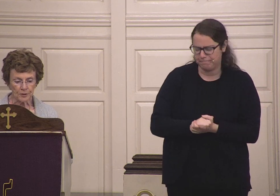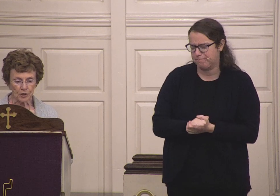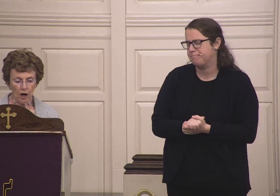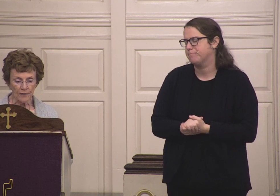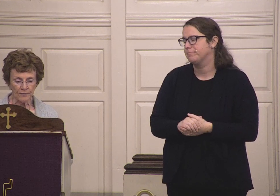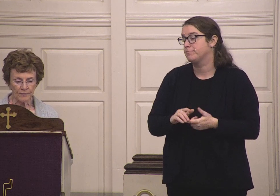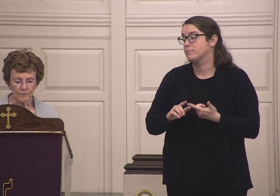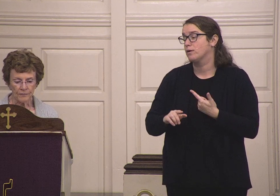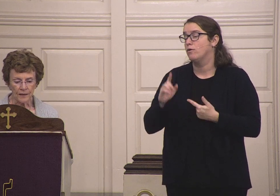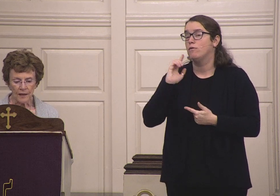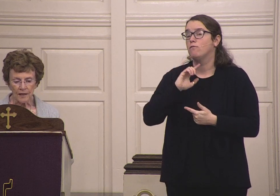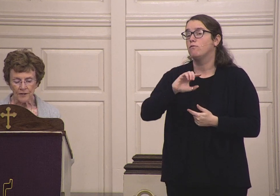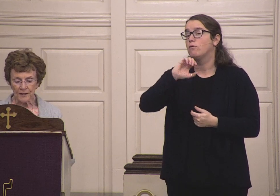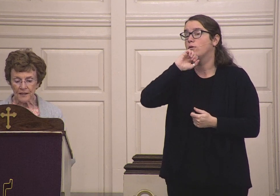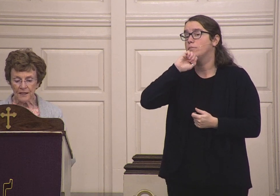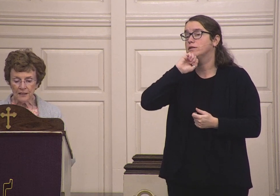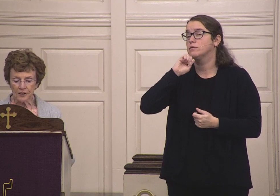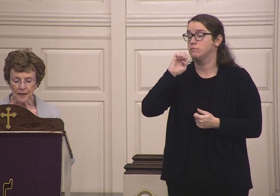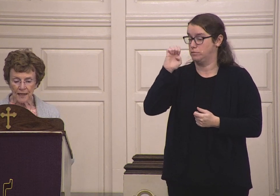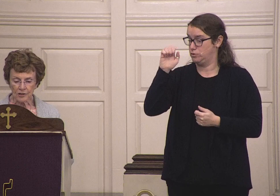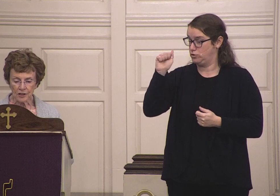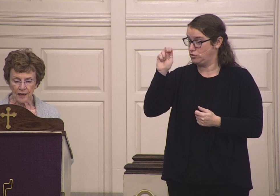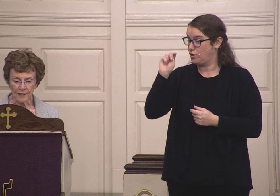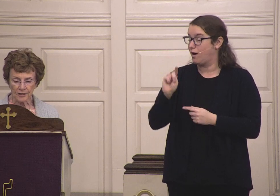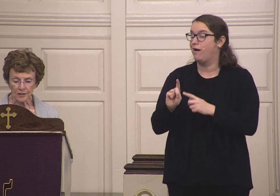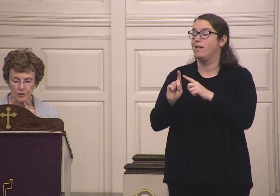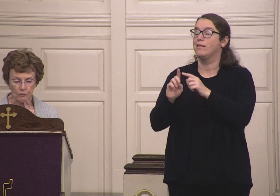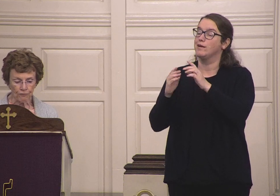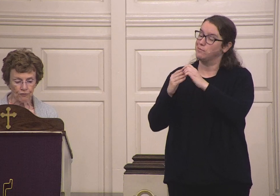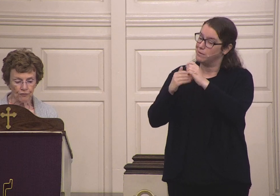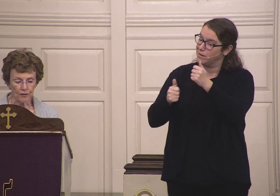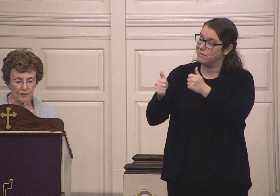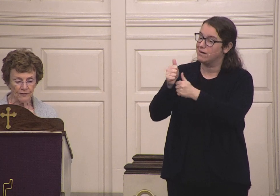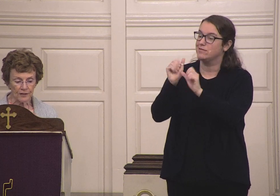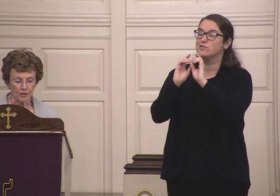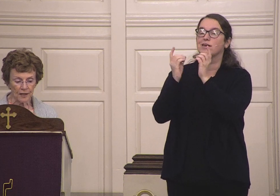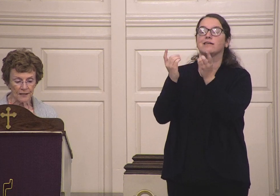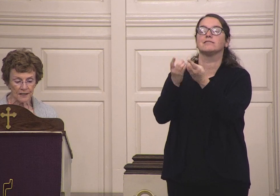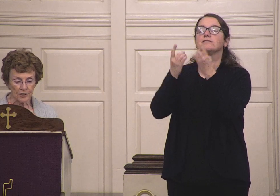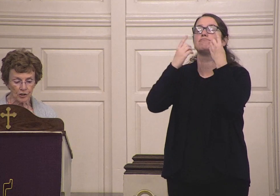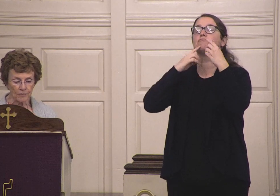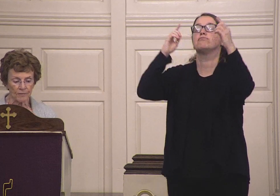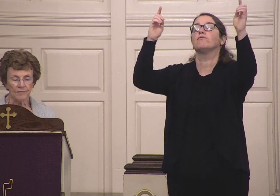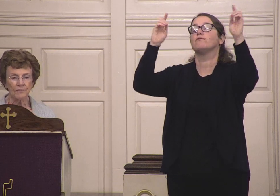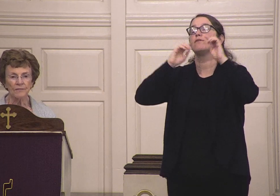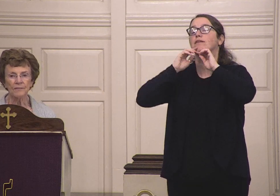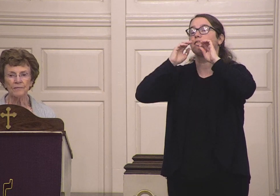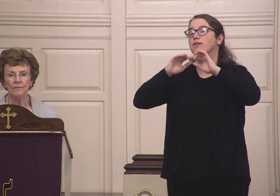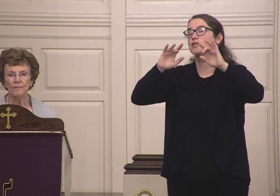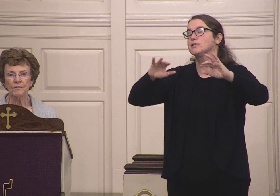For Bishop Sean, that he leads the Archdiocese to fruitful evangelization.